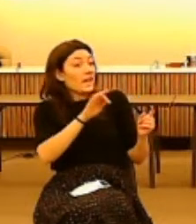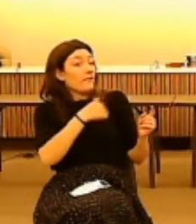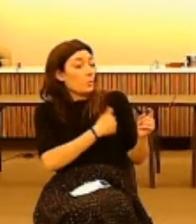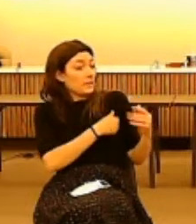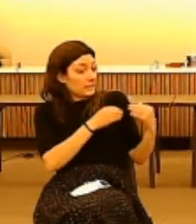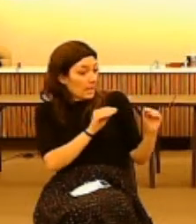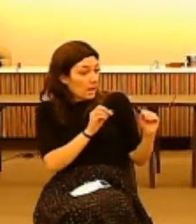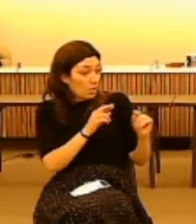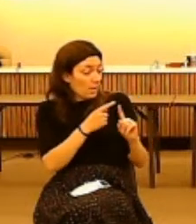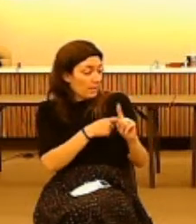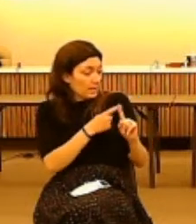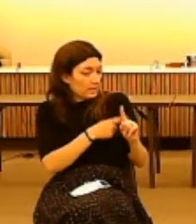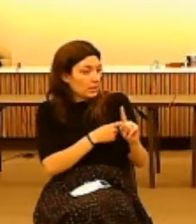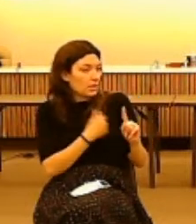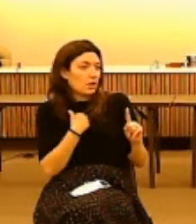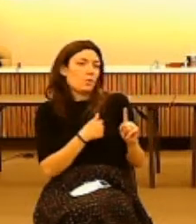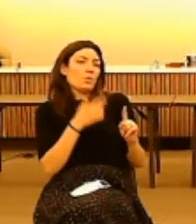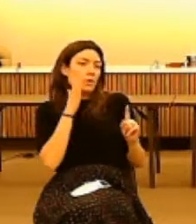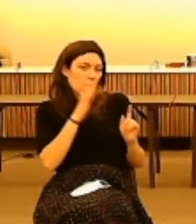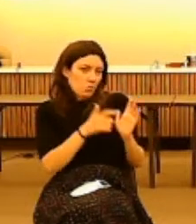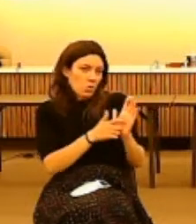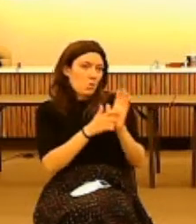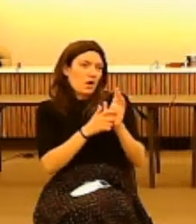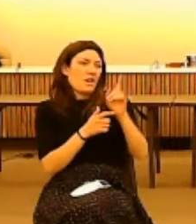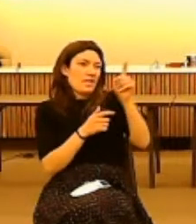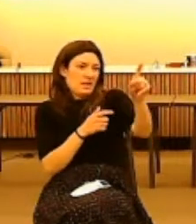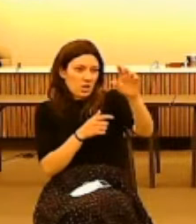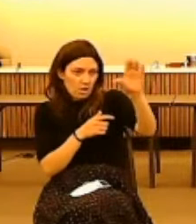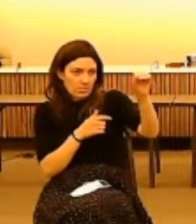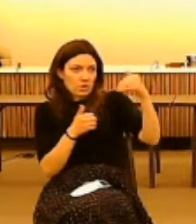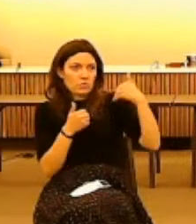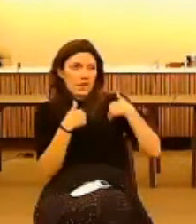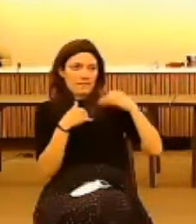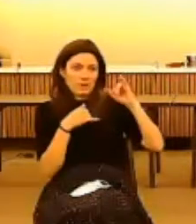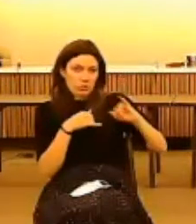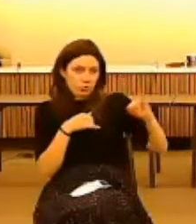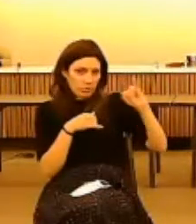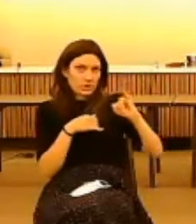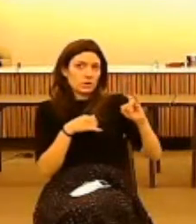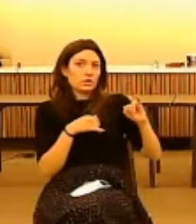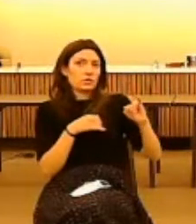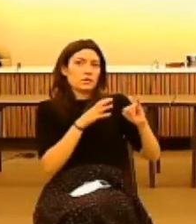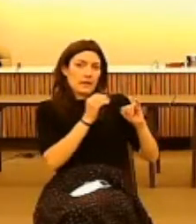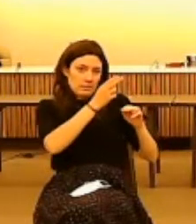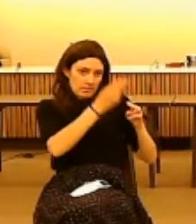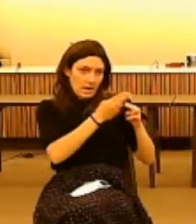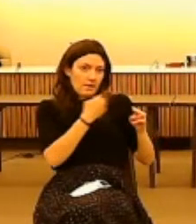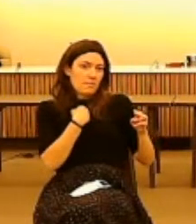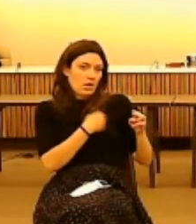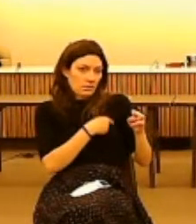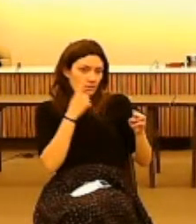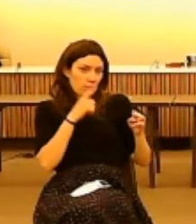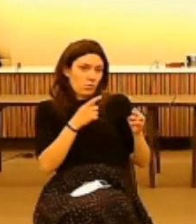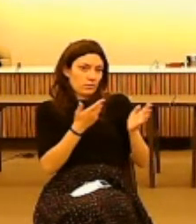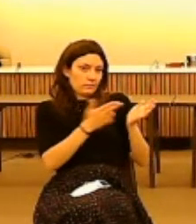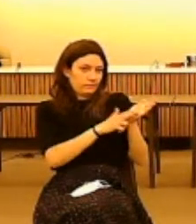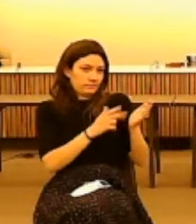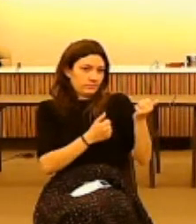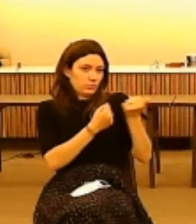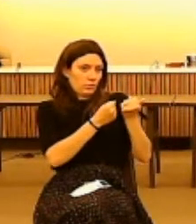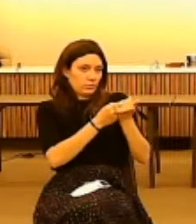sell it or lease it, we will require them to have insurance and name us as a co-insured for that